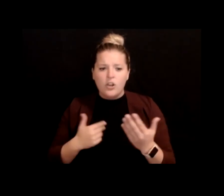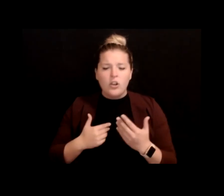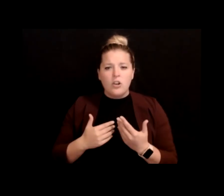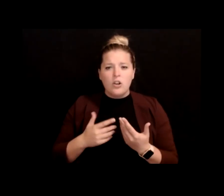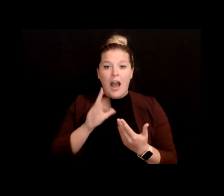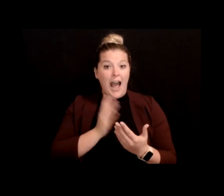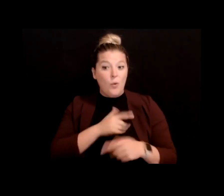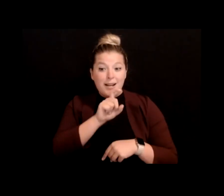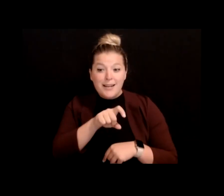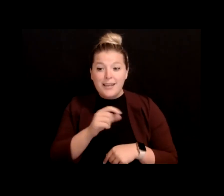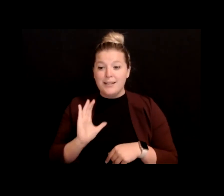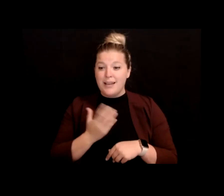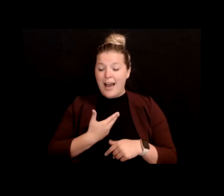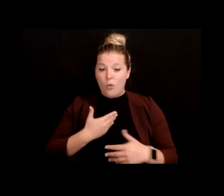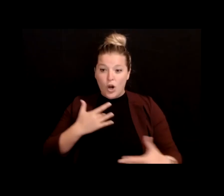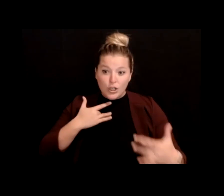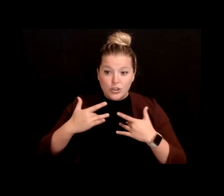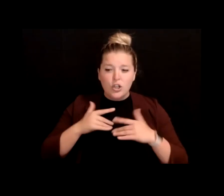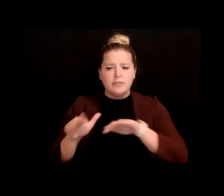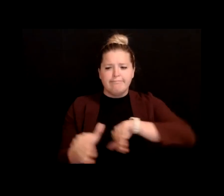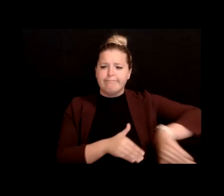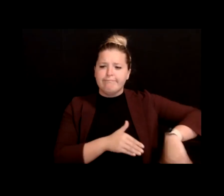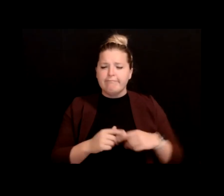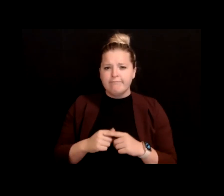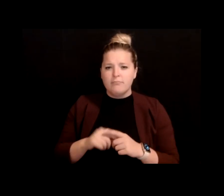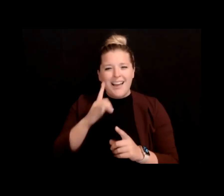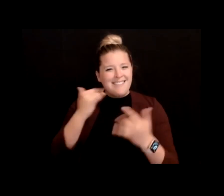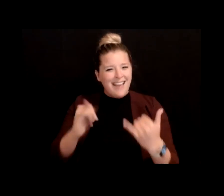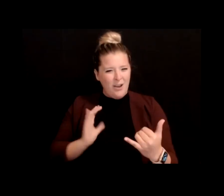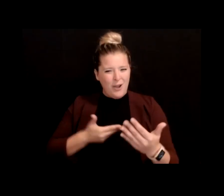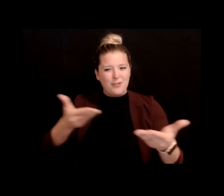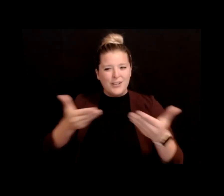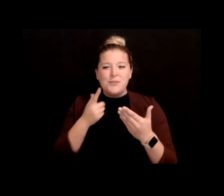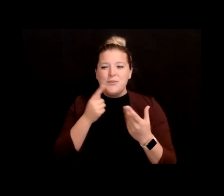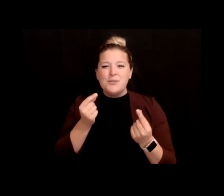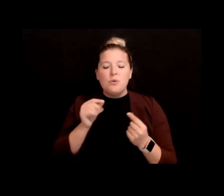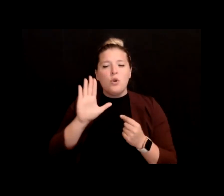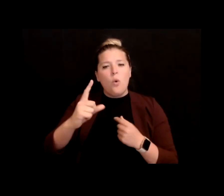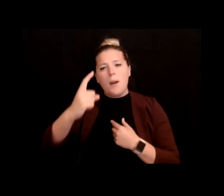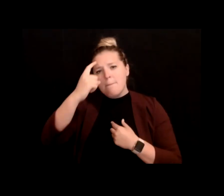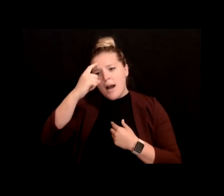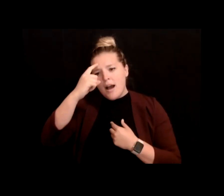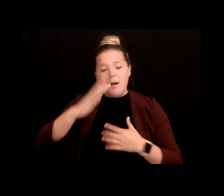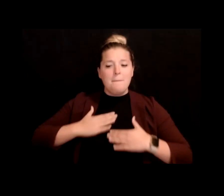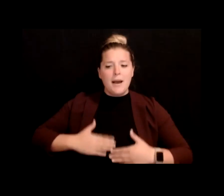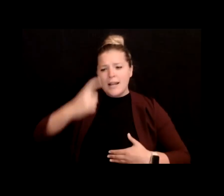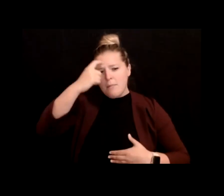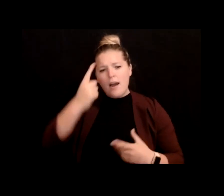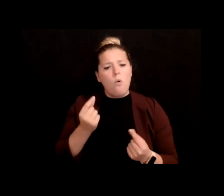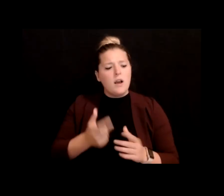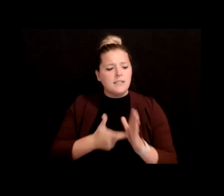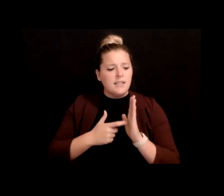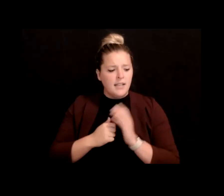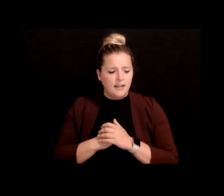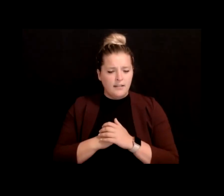precarities. This is an invitation for us to tune in to what our body, minds, in fact need. It is they're calling for us to